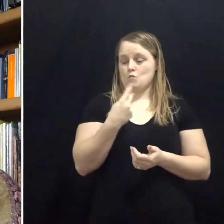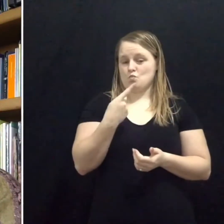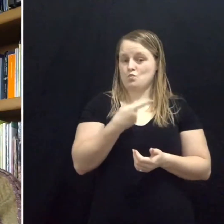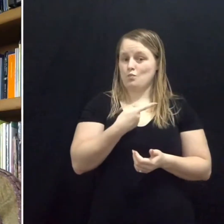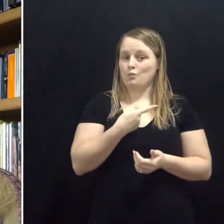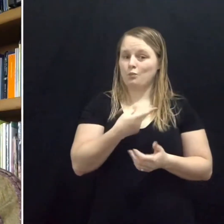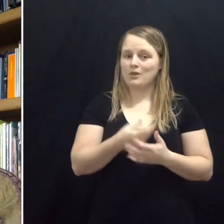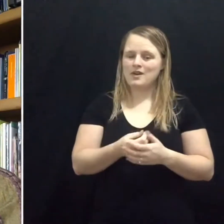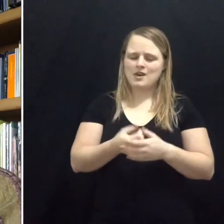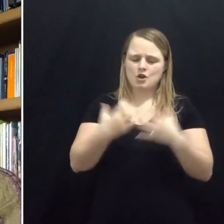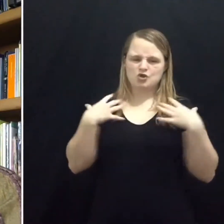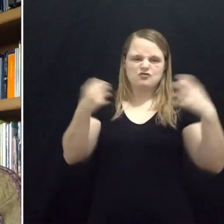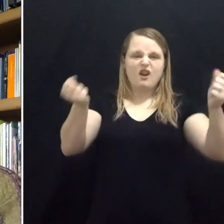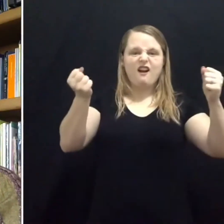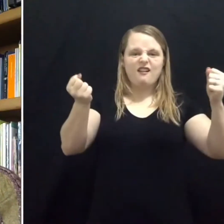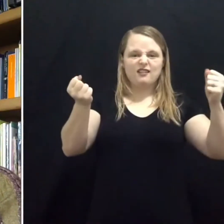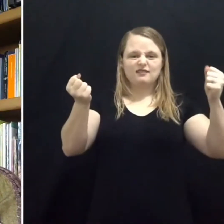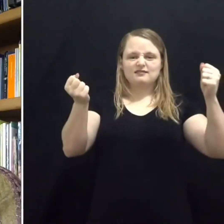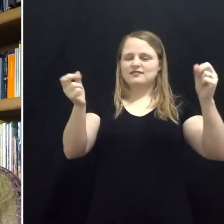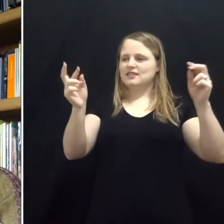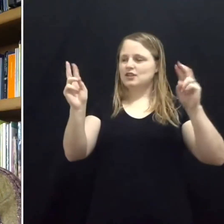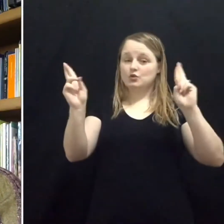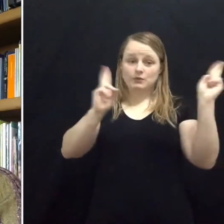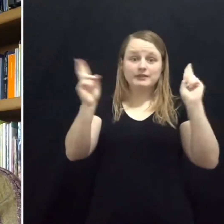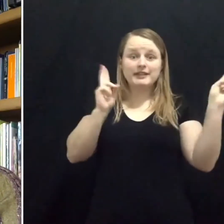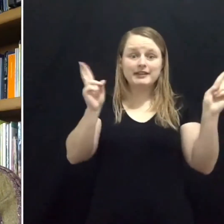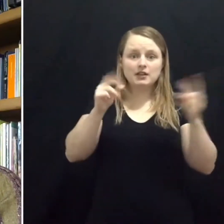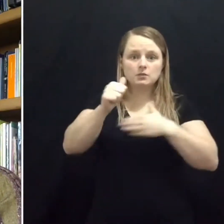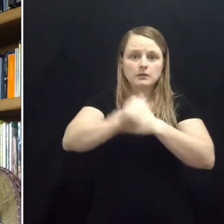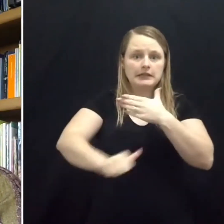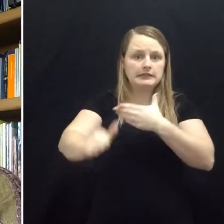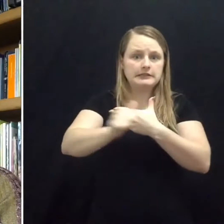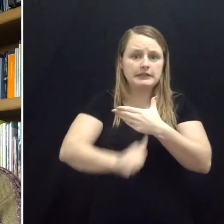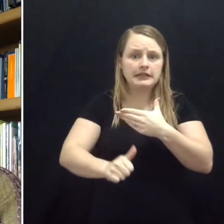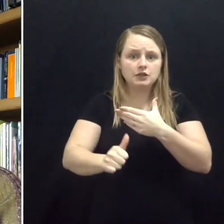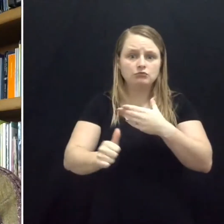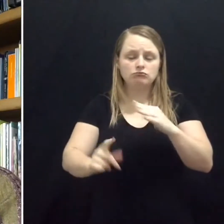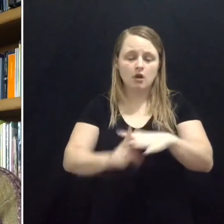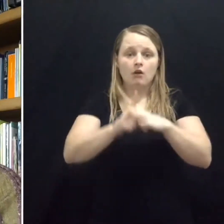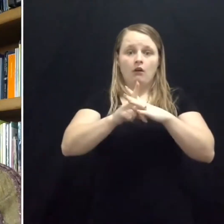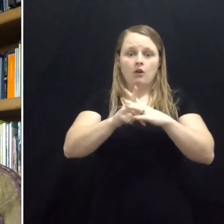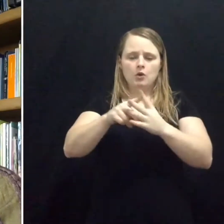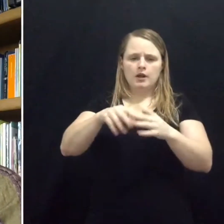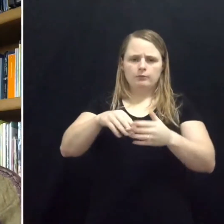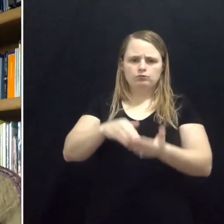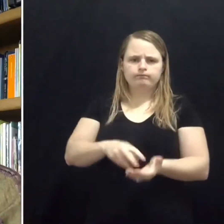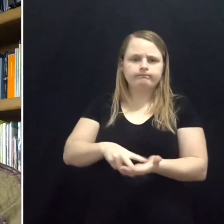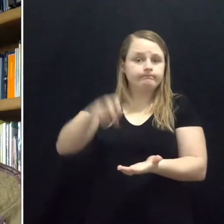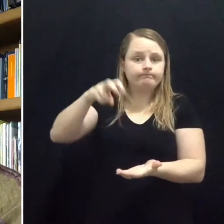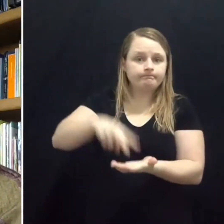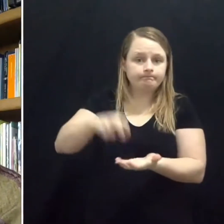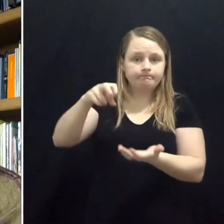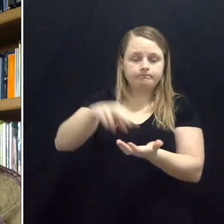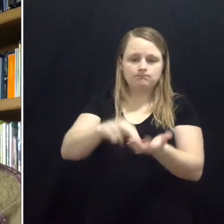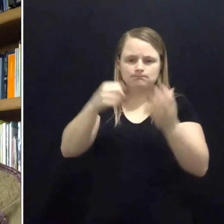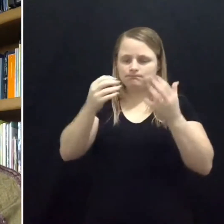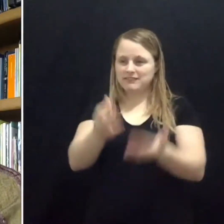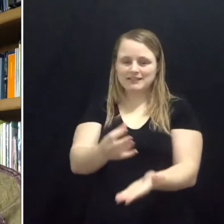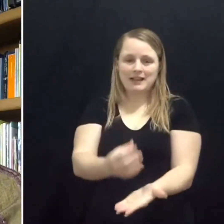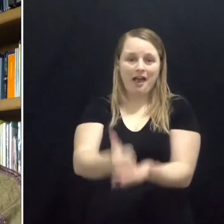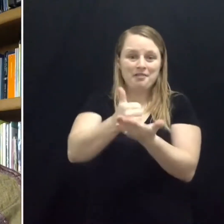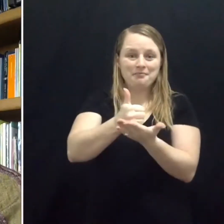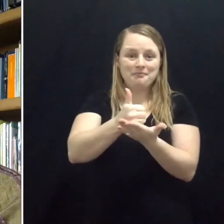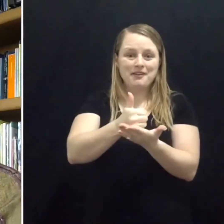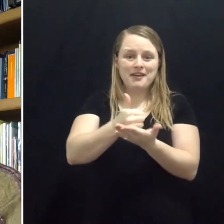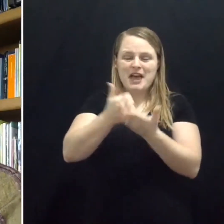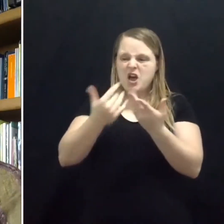We're strong and steady and always ready. When danger strikes, we hop to it. Fire